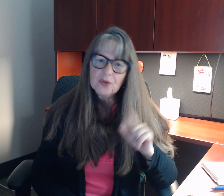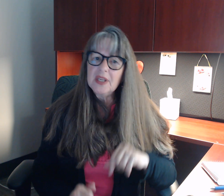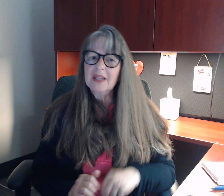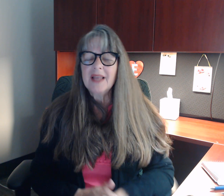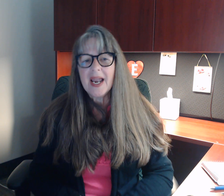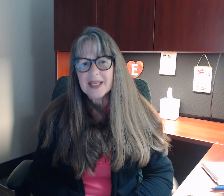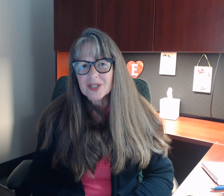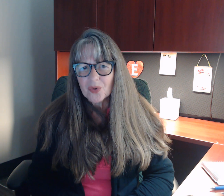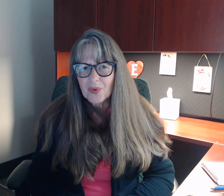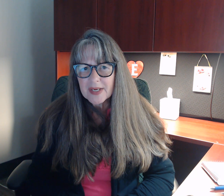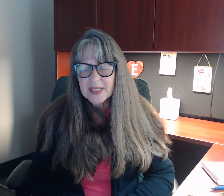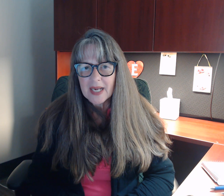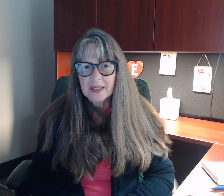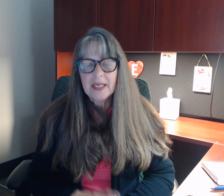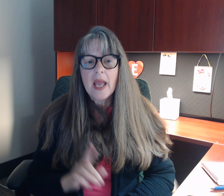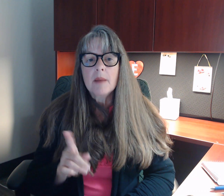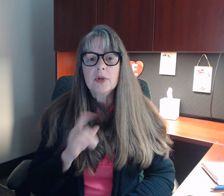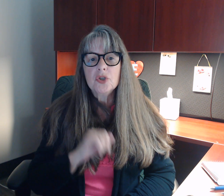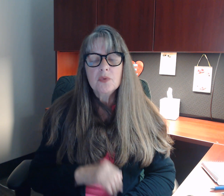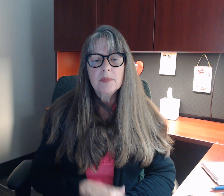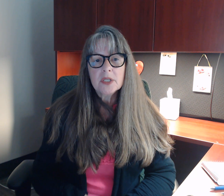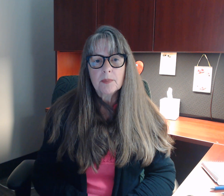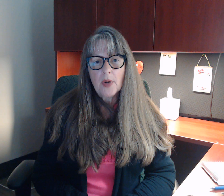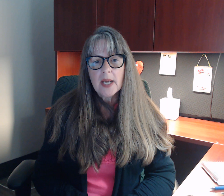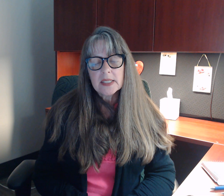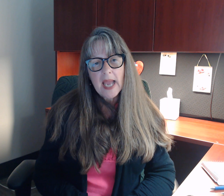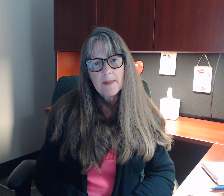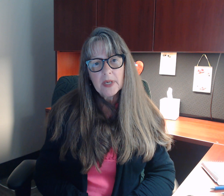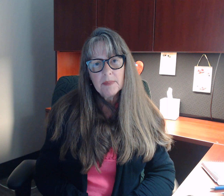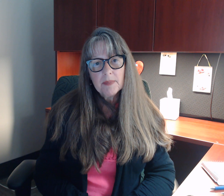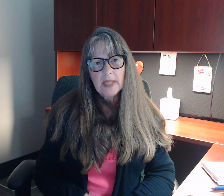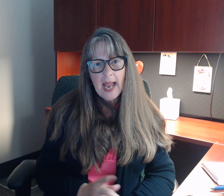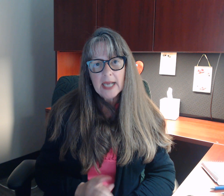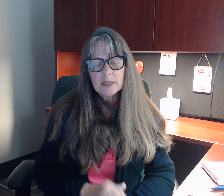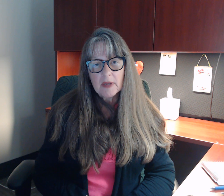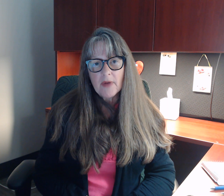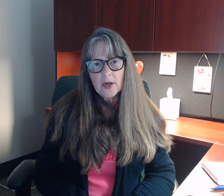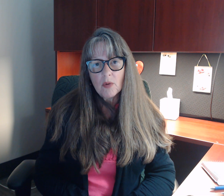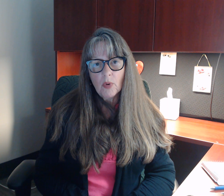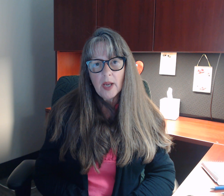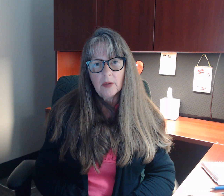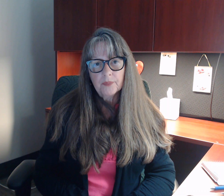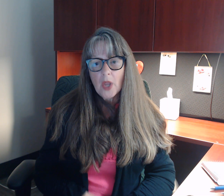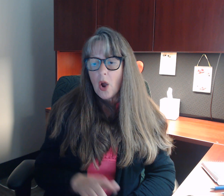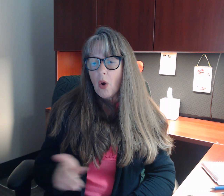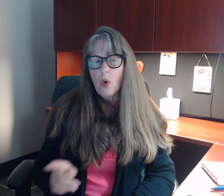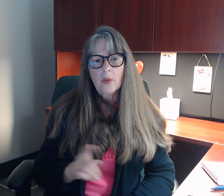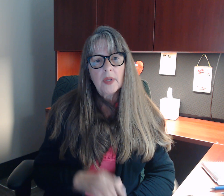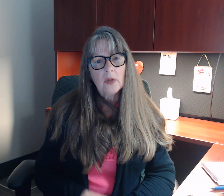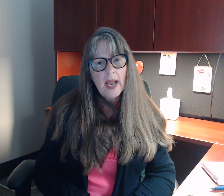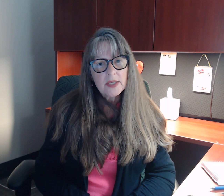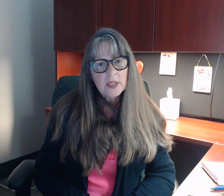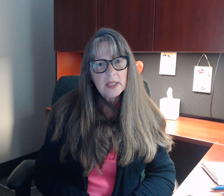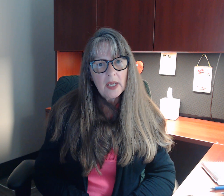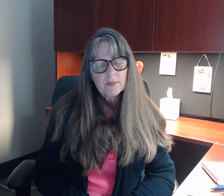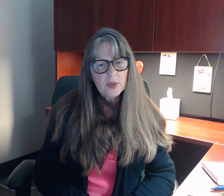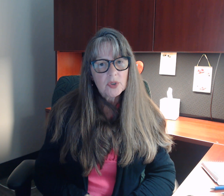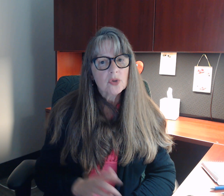thinking, that is so crazy, Eileen. But you would be surprised how many people ask me if I know Braille. or they'll ask that deaf person, do they